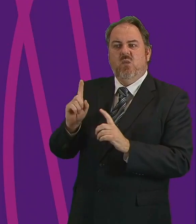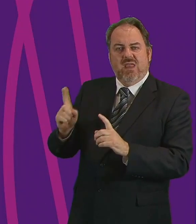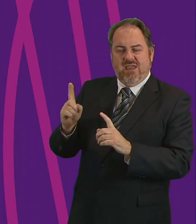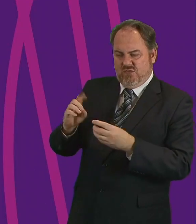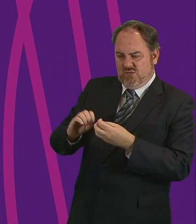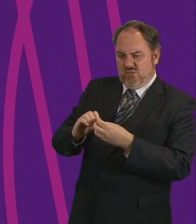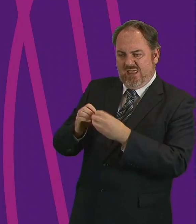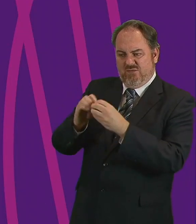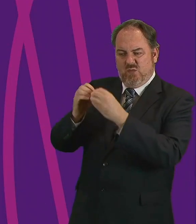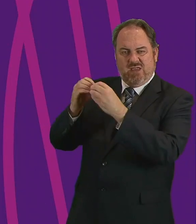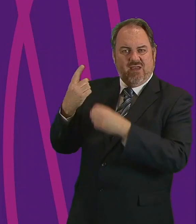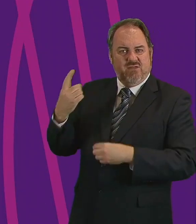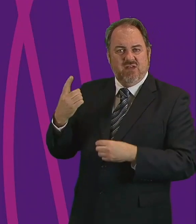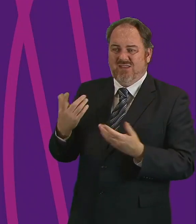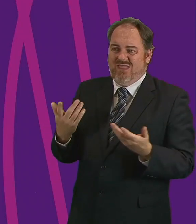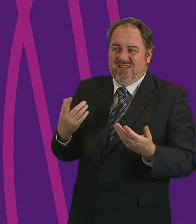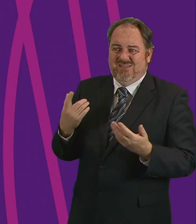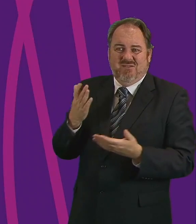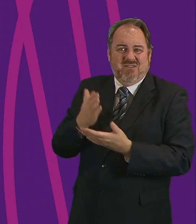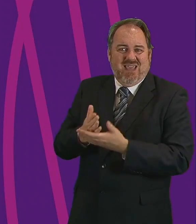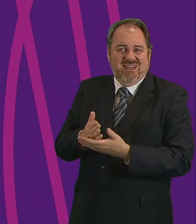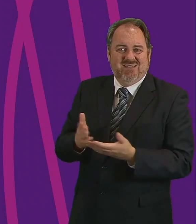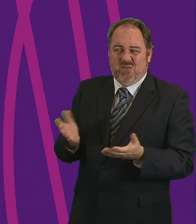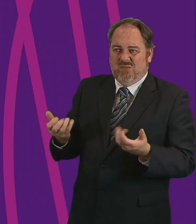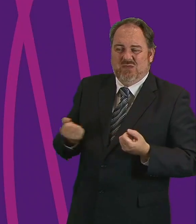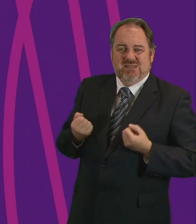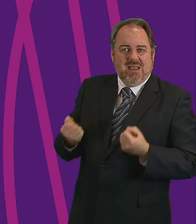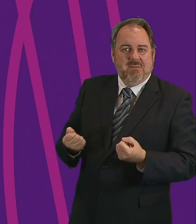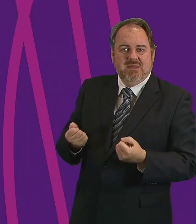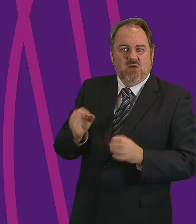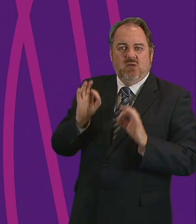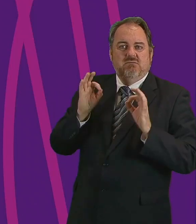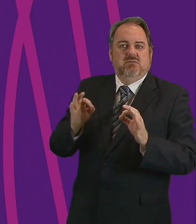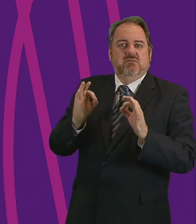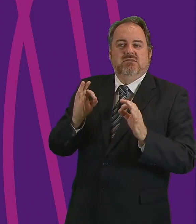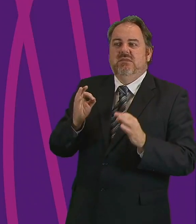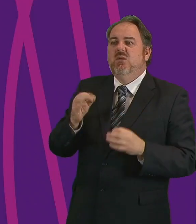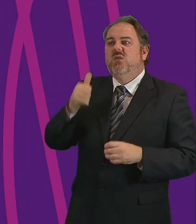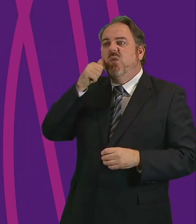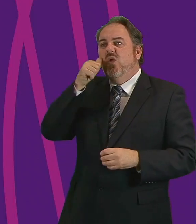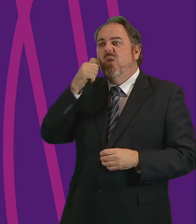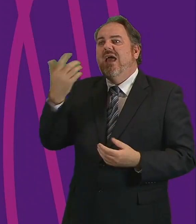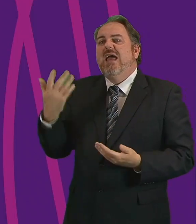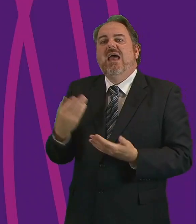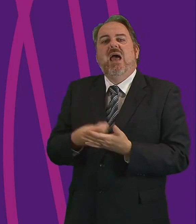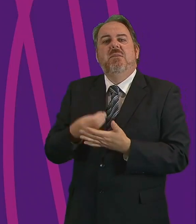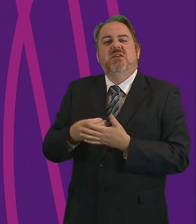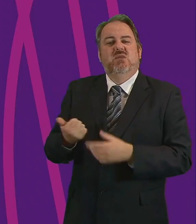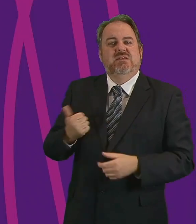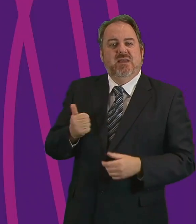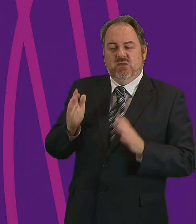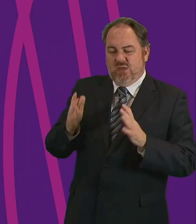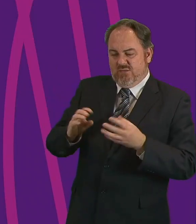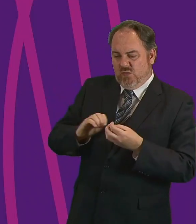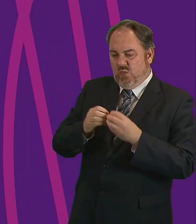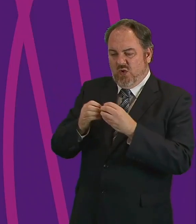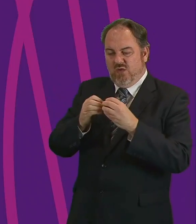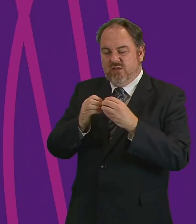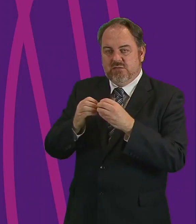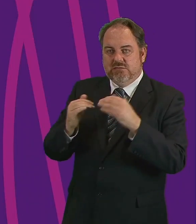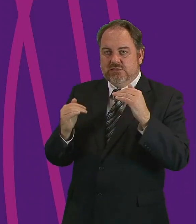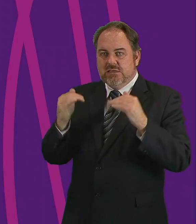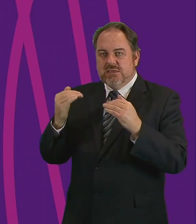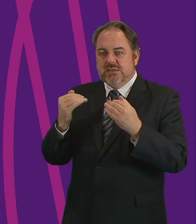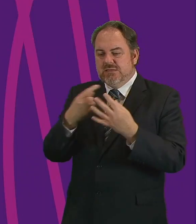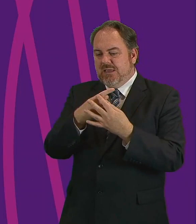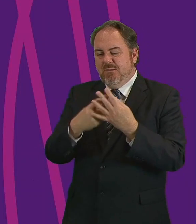But that is just a fact of the way things work. And like most businesses and organisations, you have to work with some of the